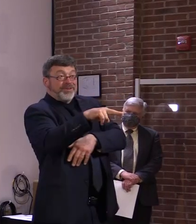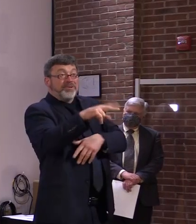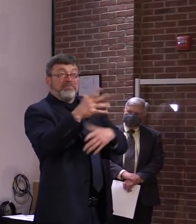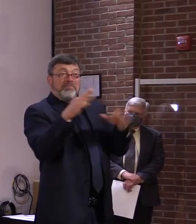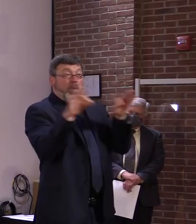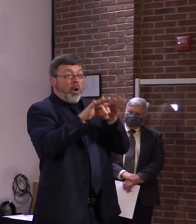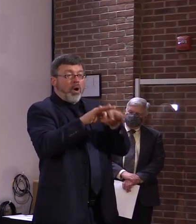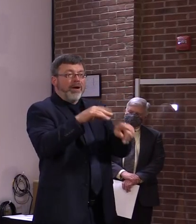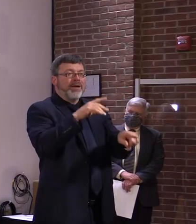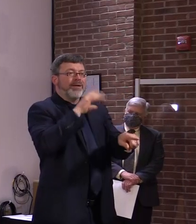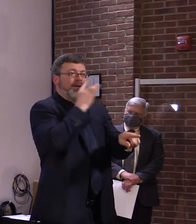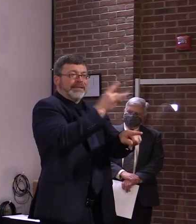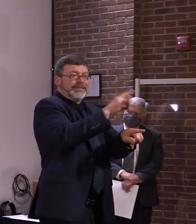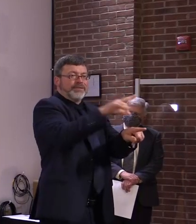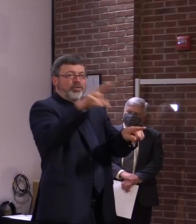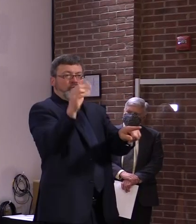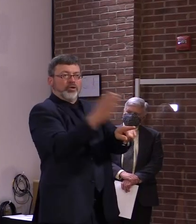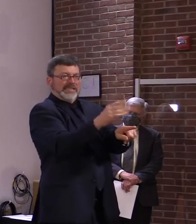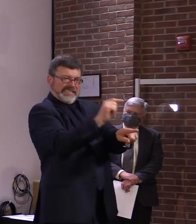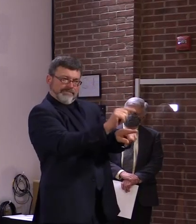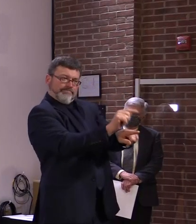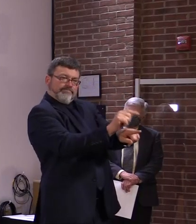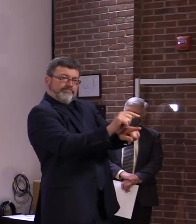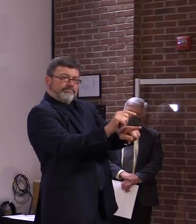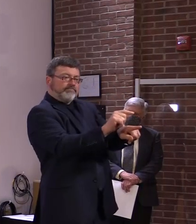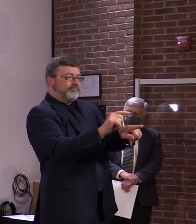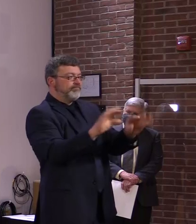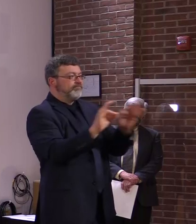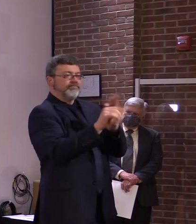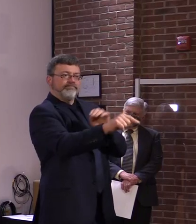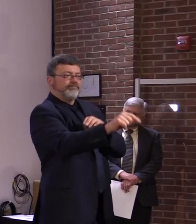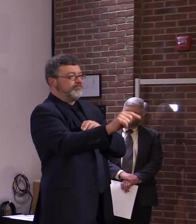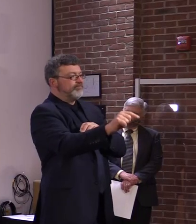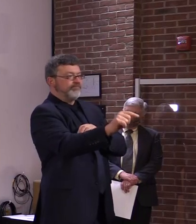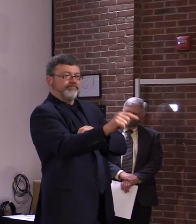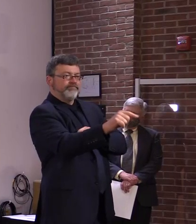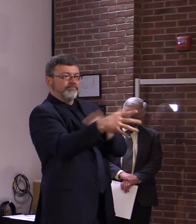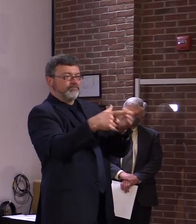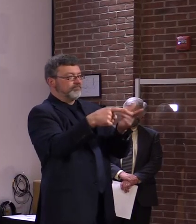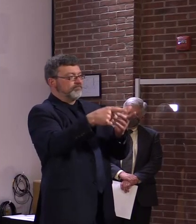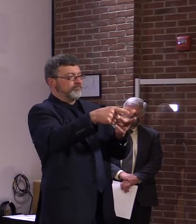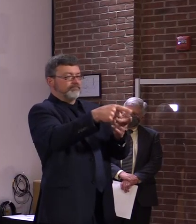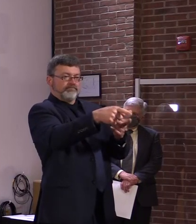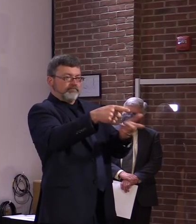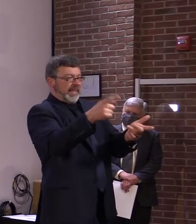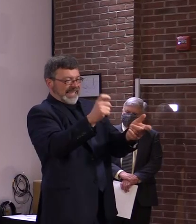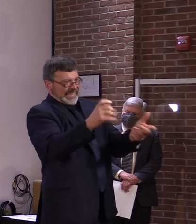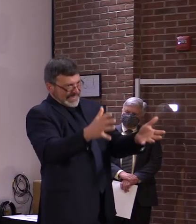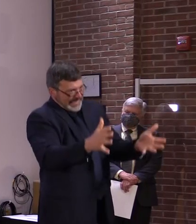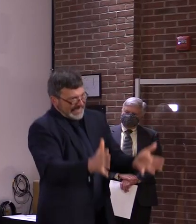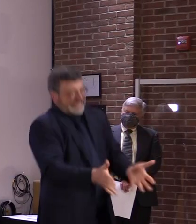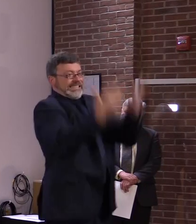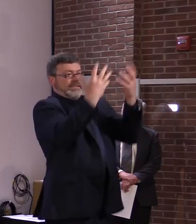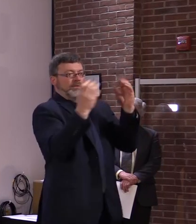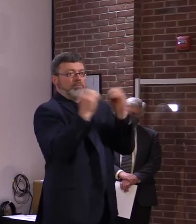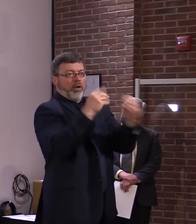are to remove all restrictions before the 4th of July. Sooner we do that, sooner the